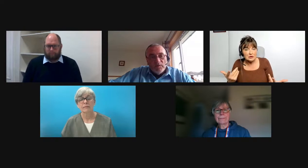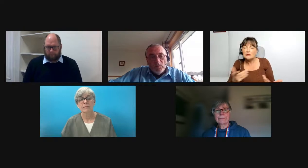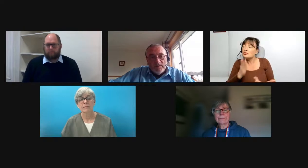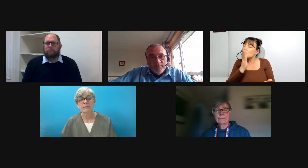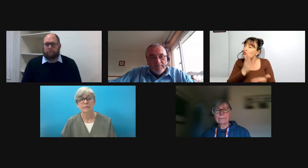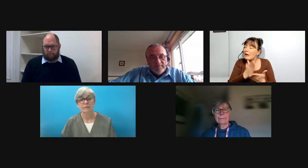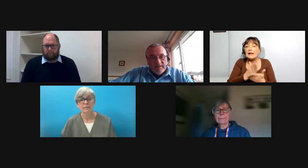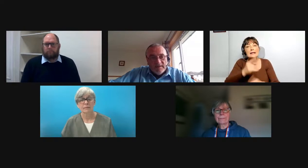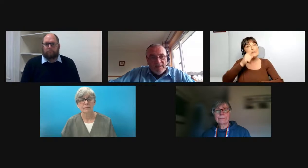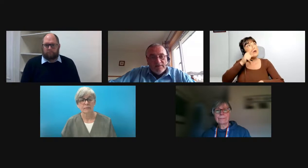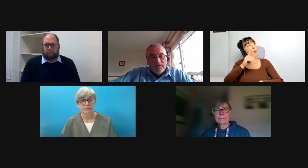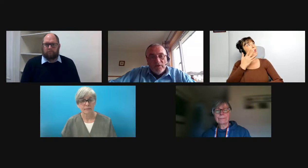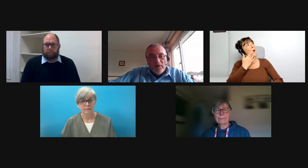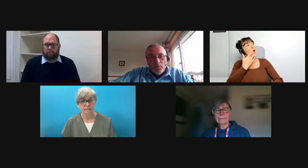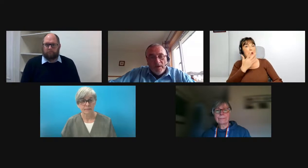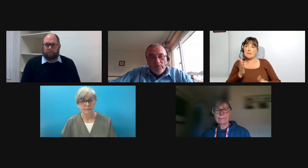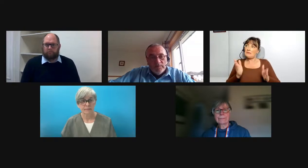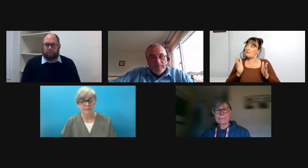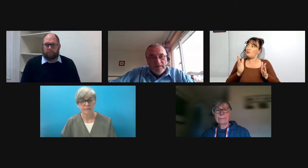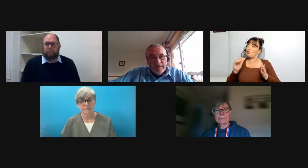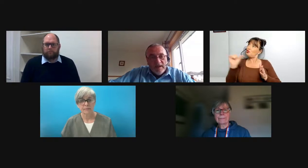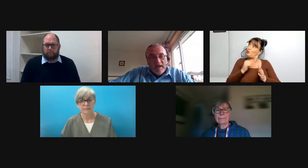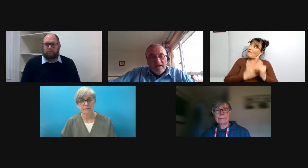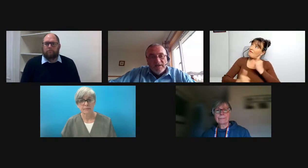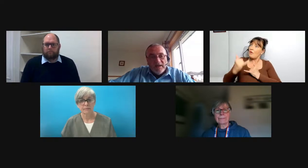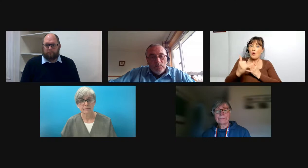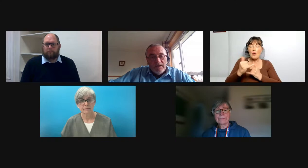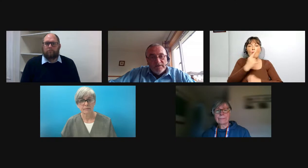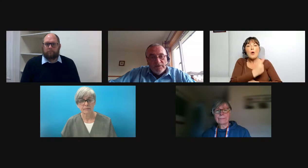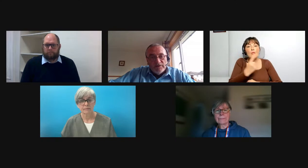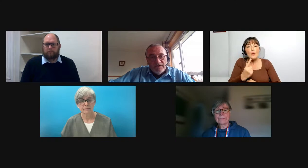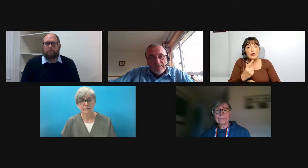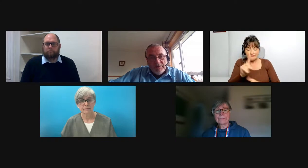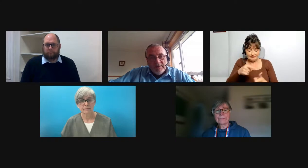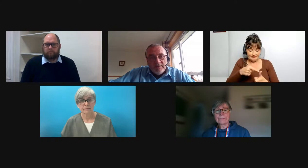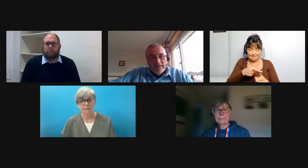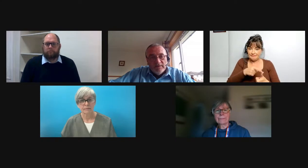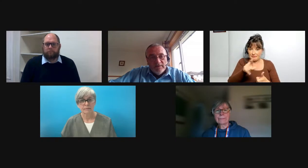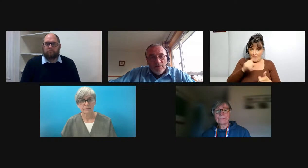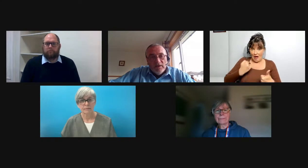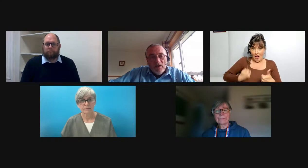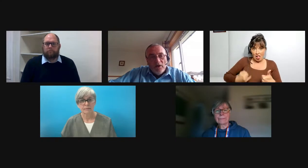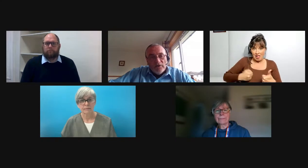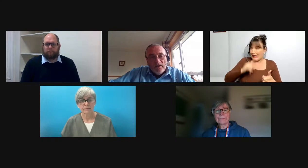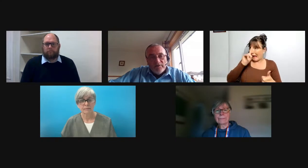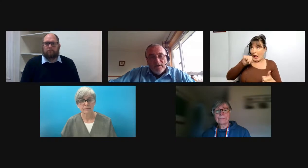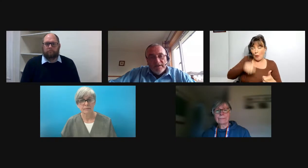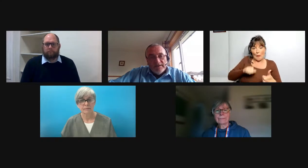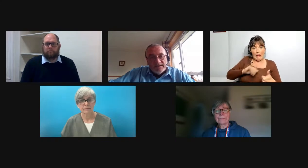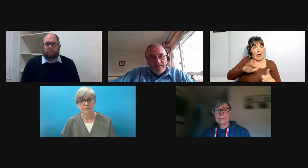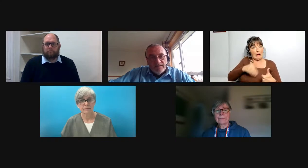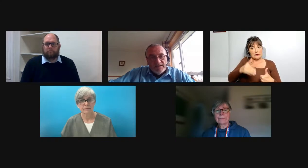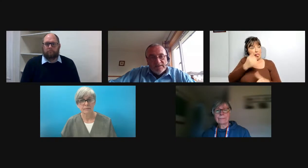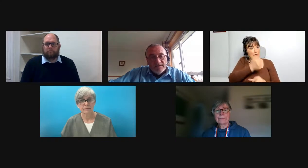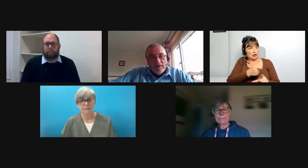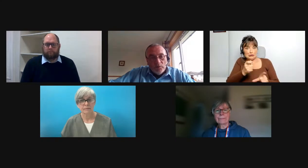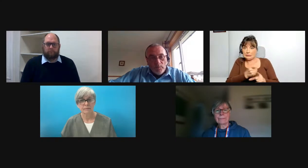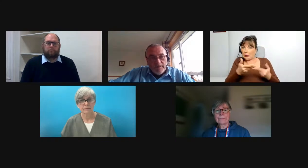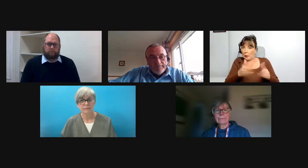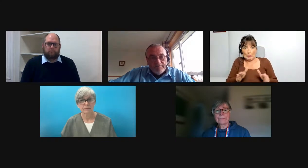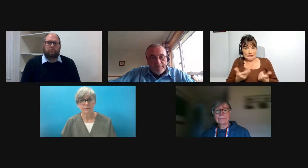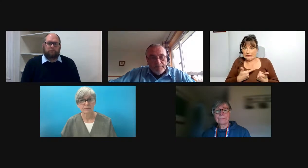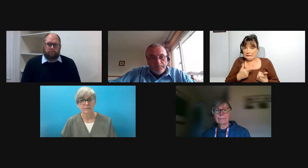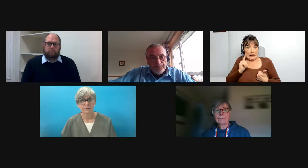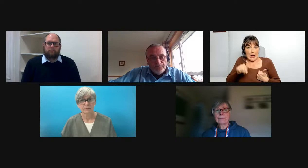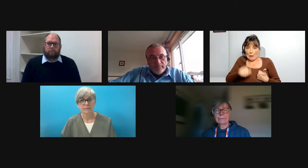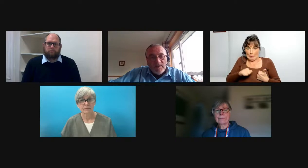contact 111 is if you're unwell and you can't wait until your GP or other related services are